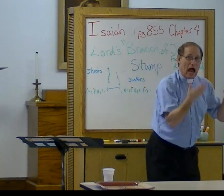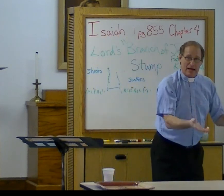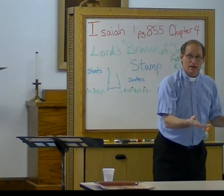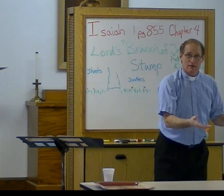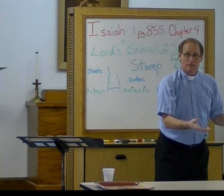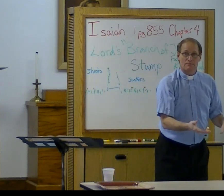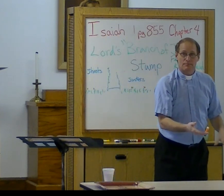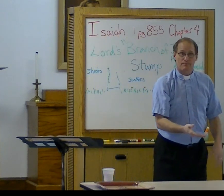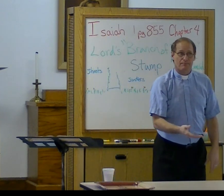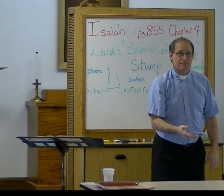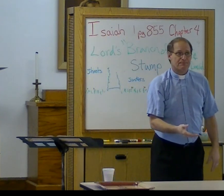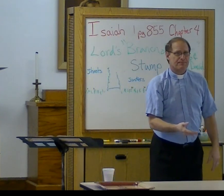Right?